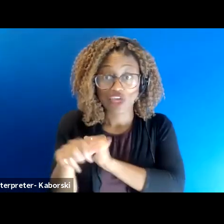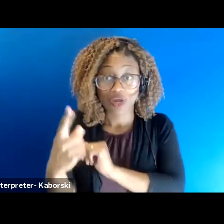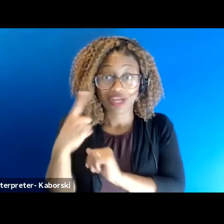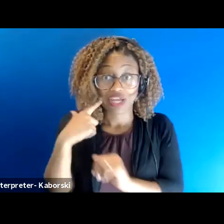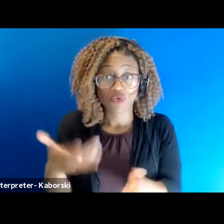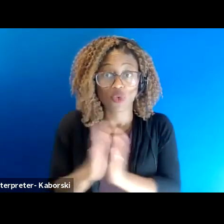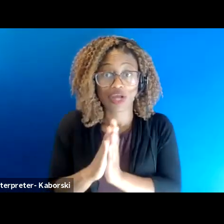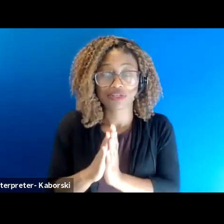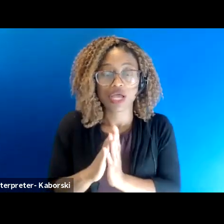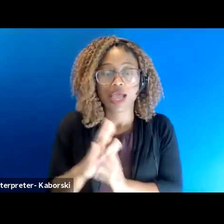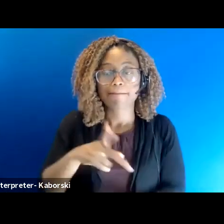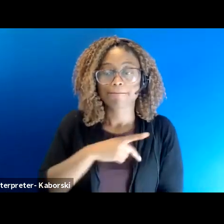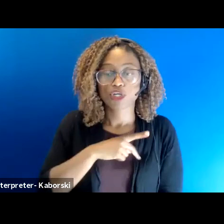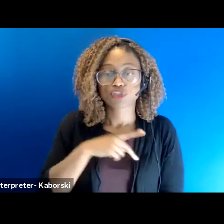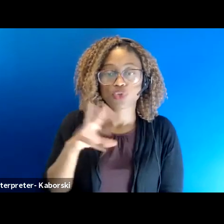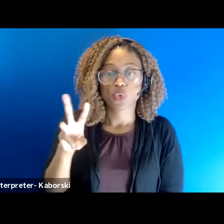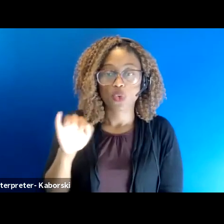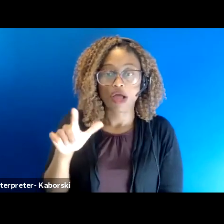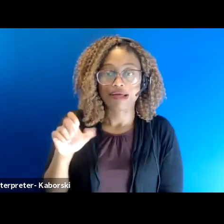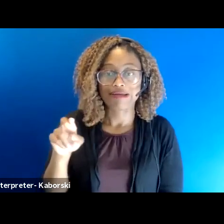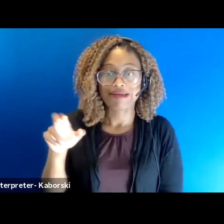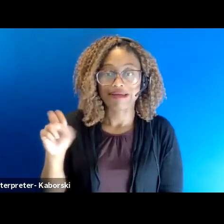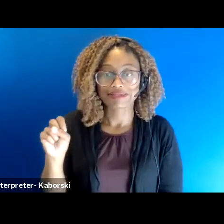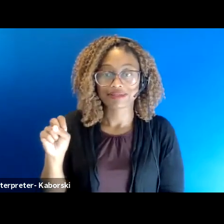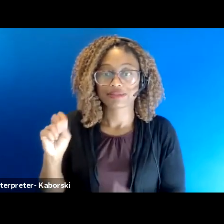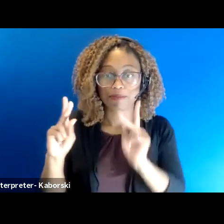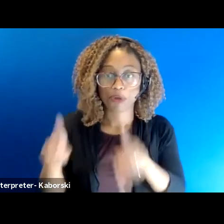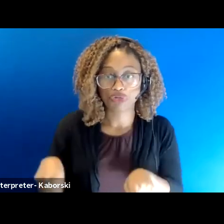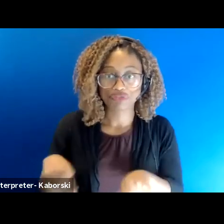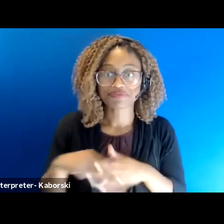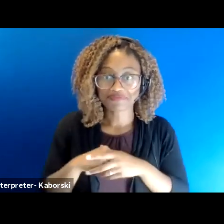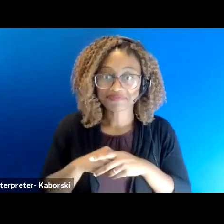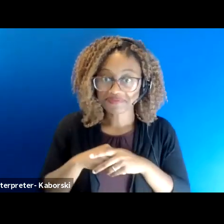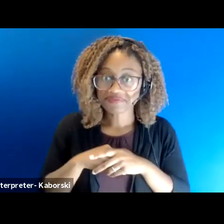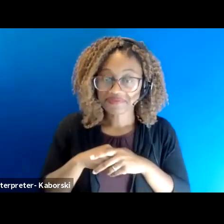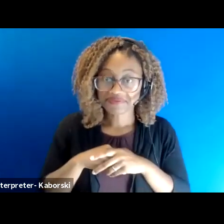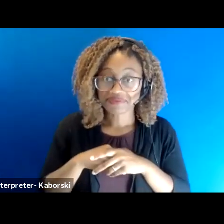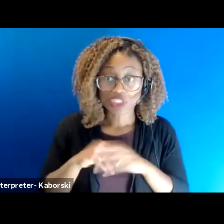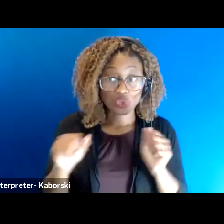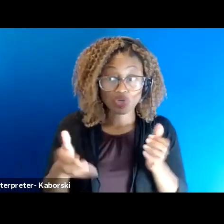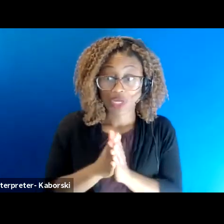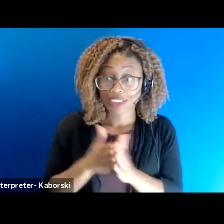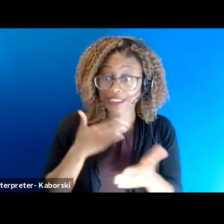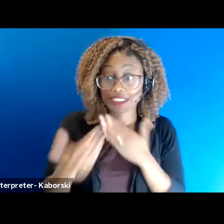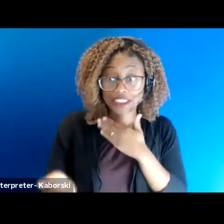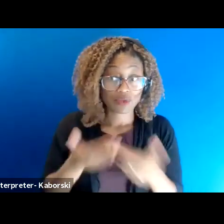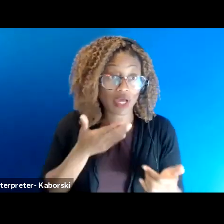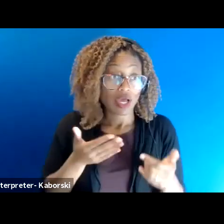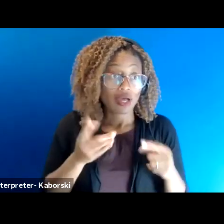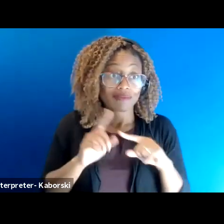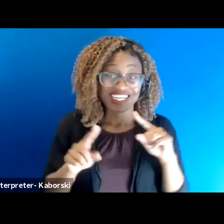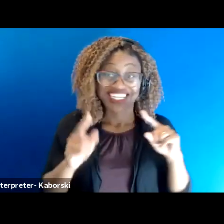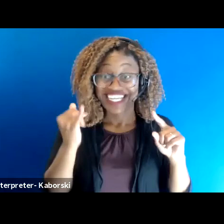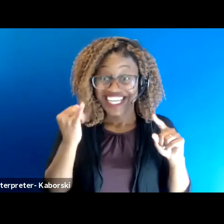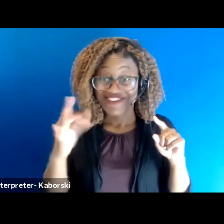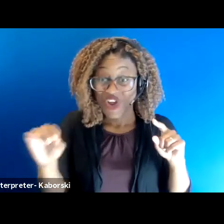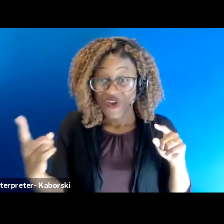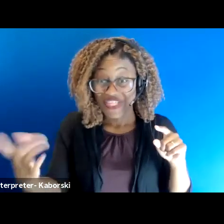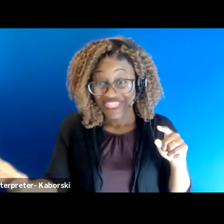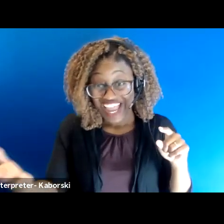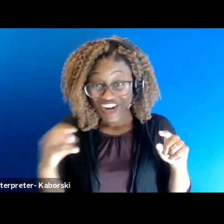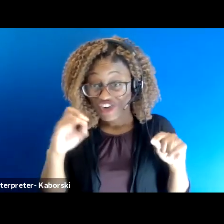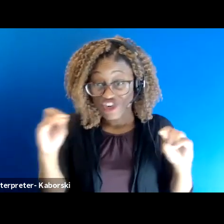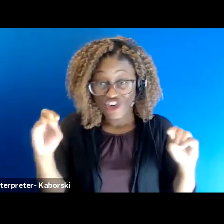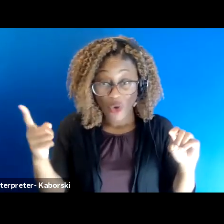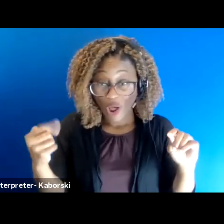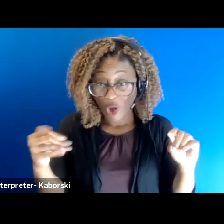personal wellness person, and you can request it anyway. But if there's no one to respond